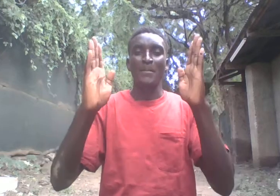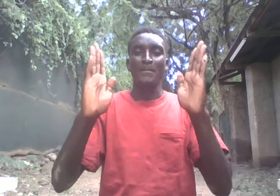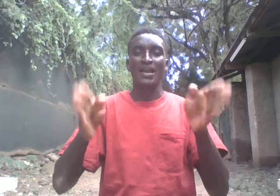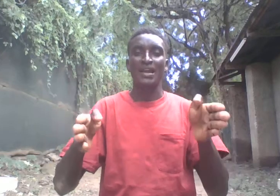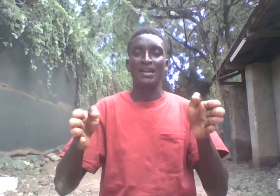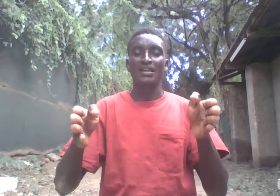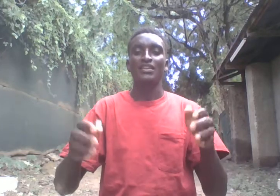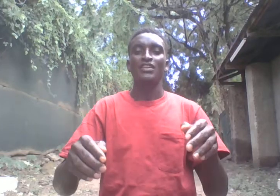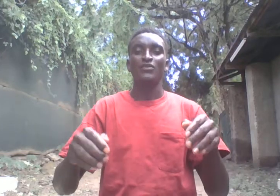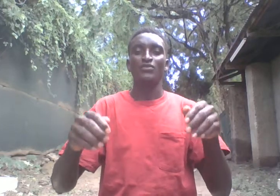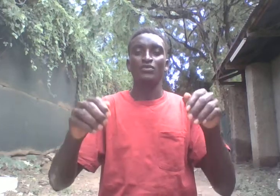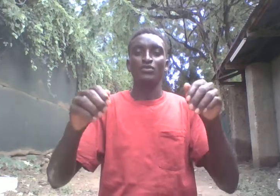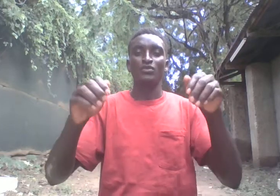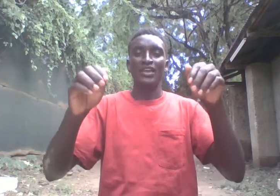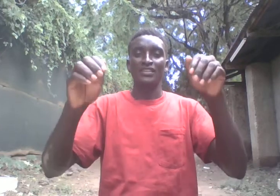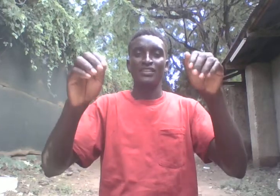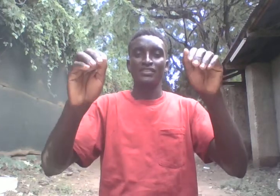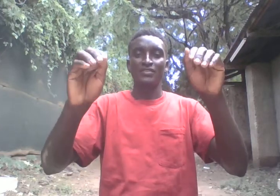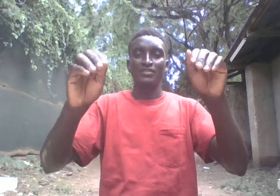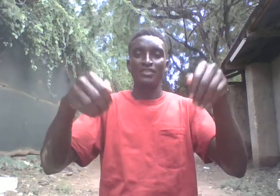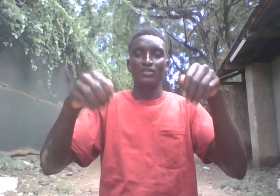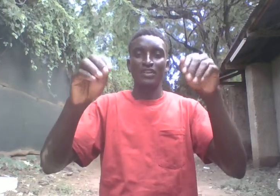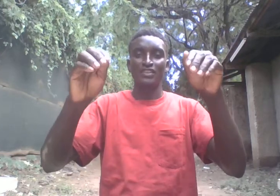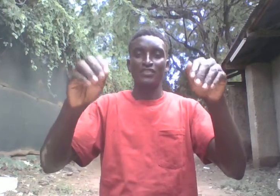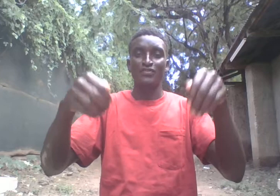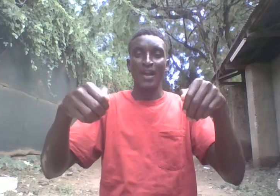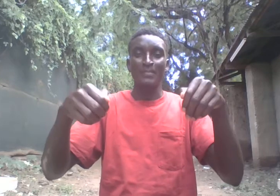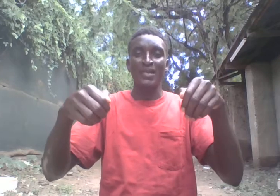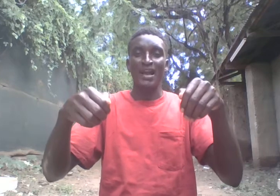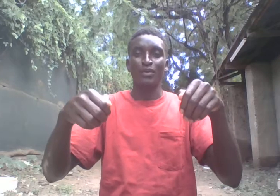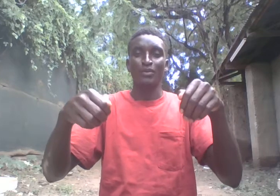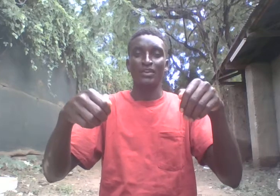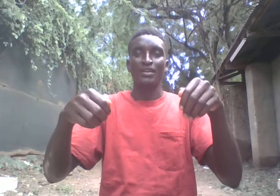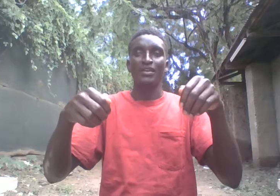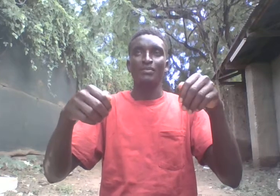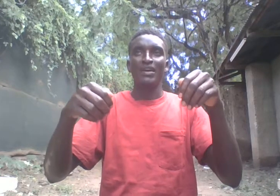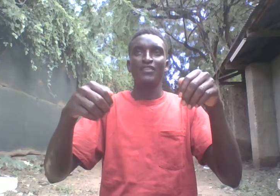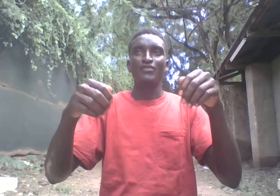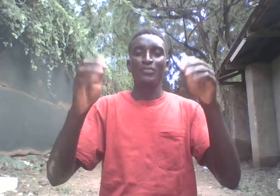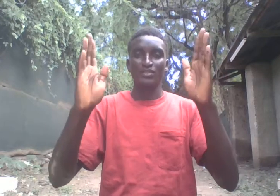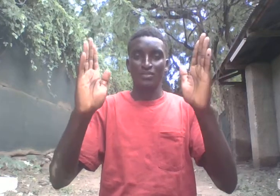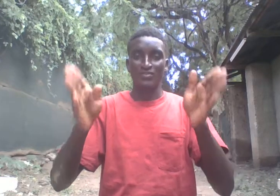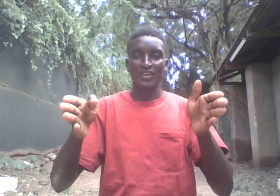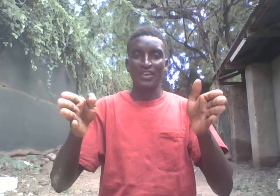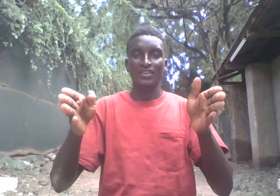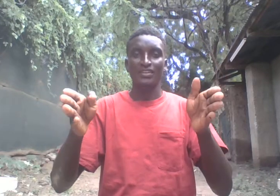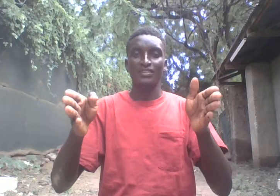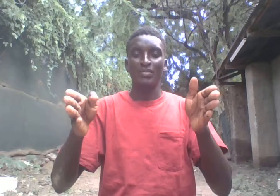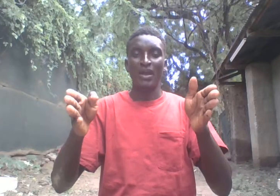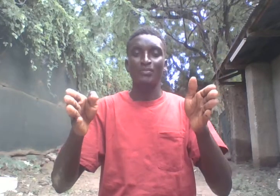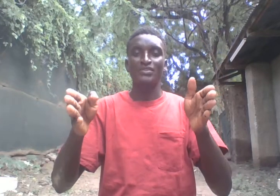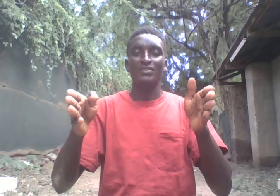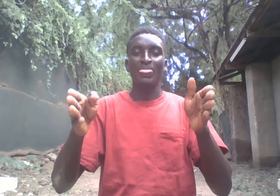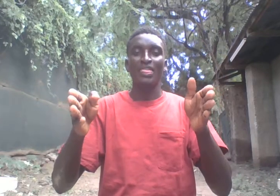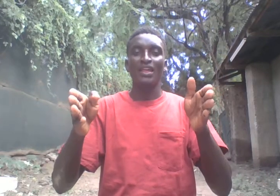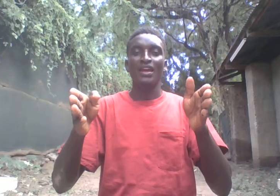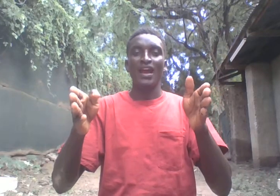Farmer. If you do like this one is farm alone. But if you personify, it becomes a